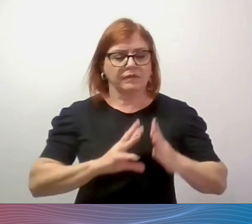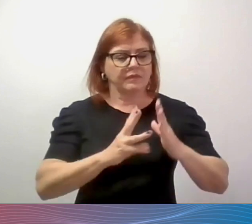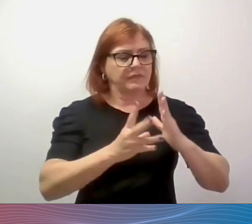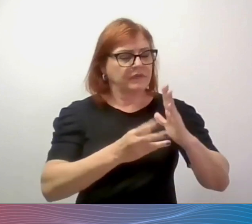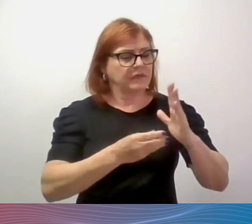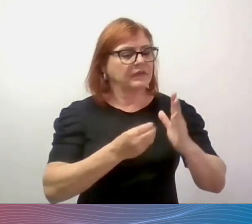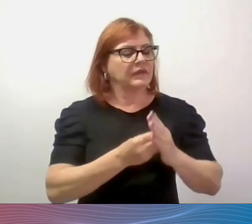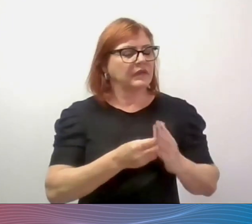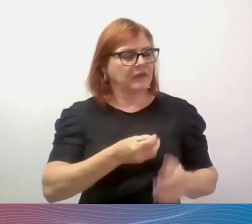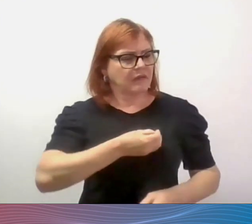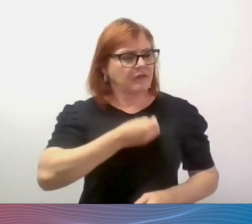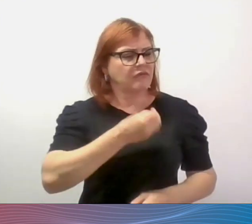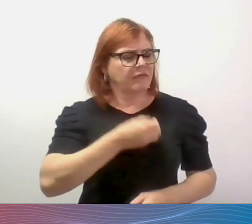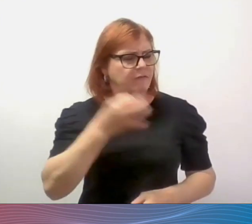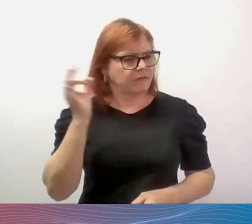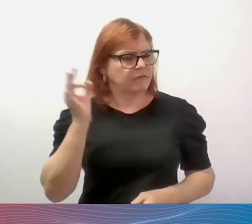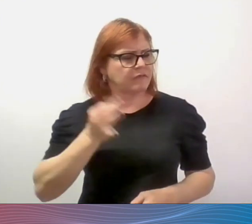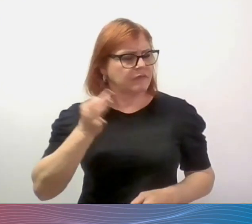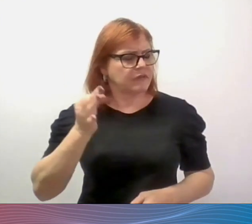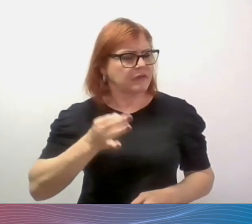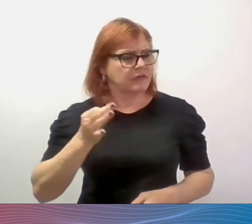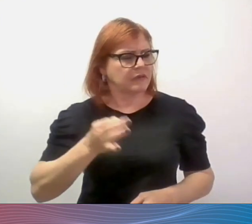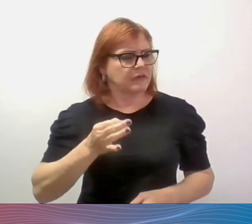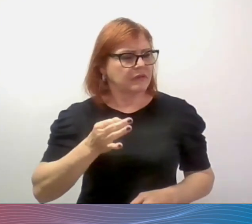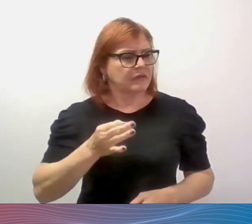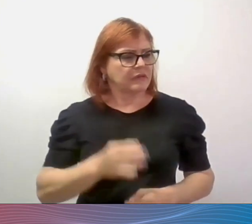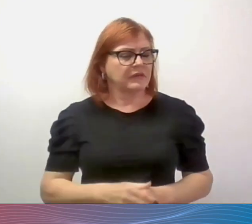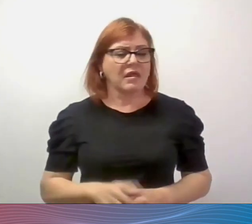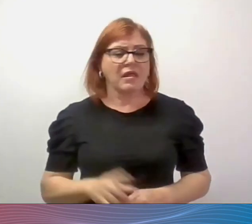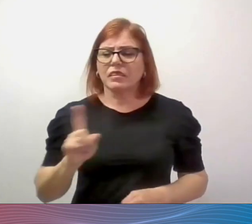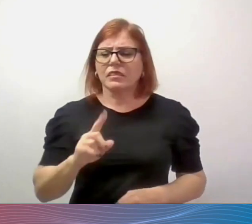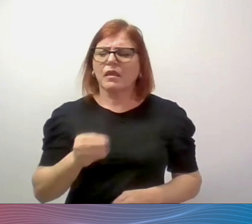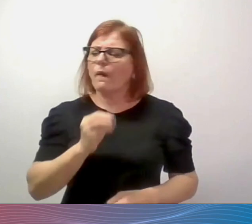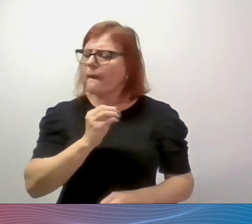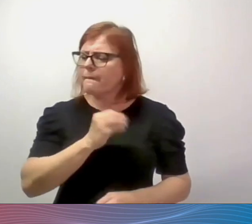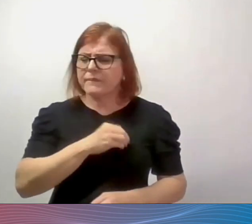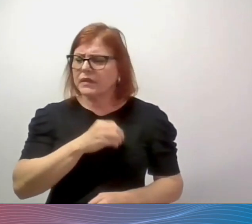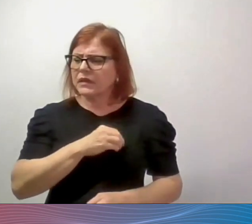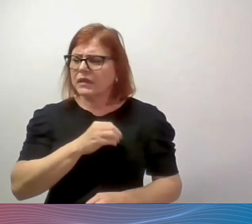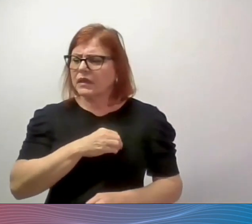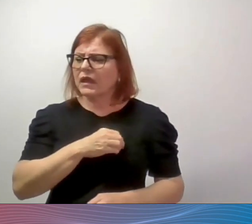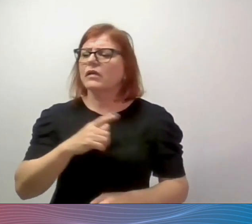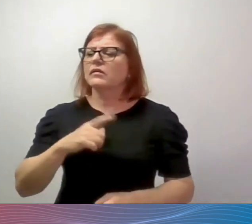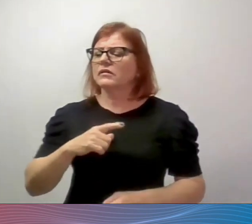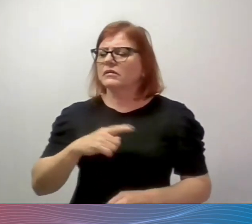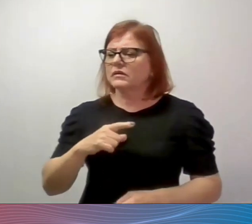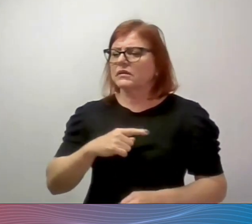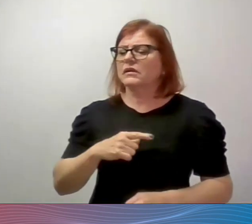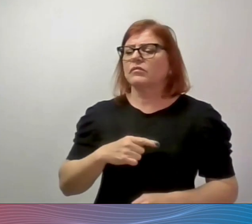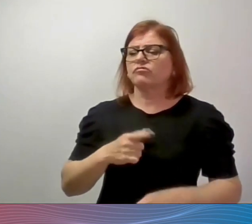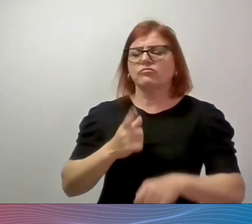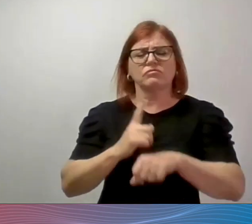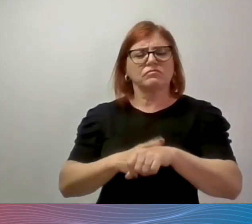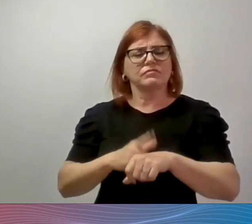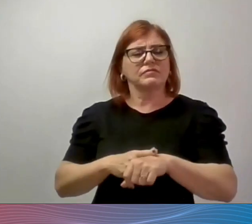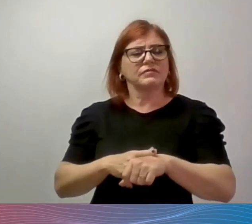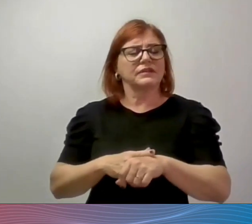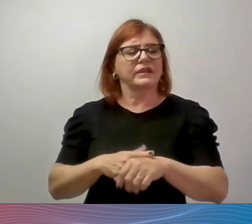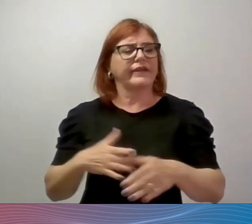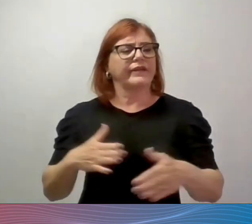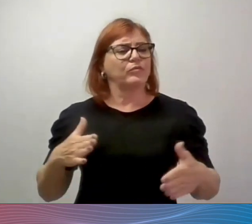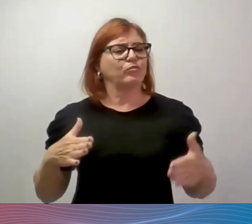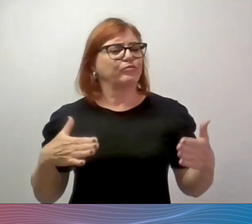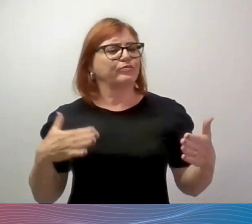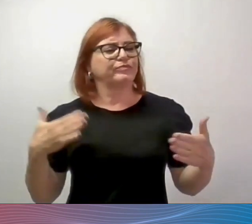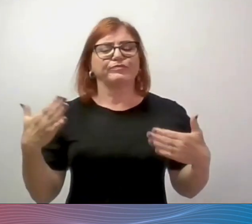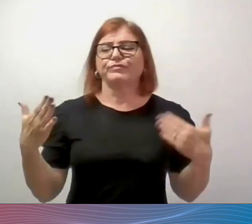não é nenhum pecado nós vivemos às vezes termos momentos de descontração. It is not wrong or sinful